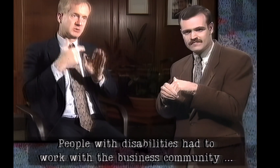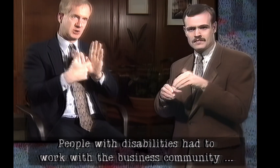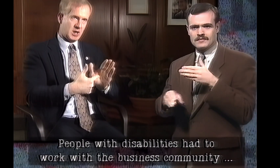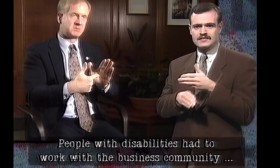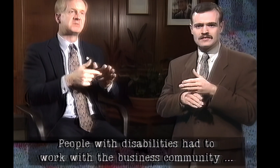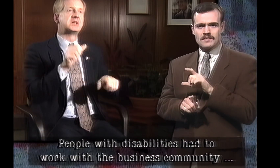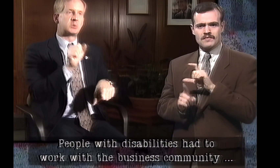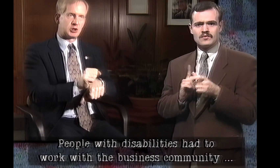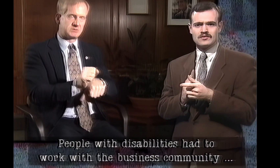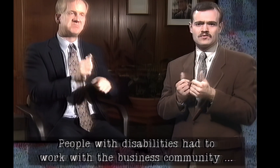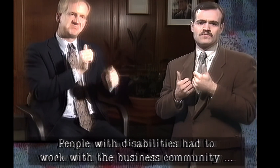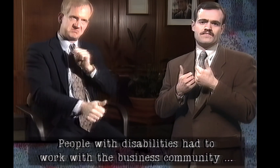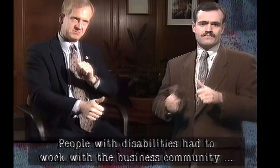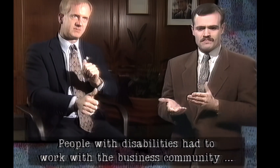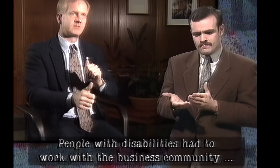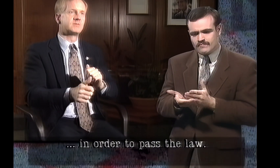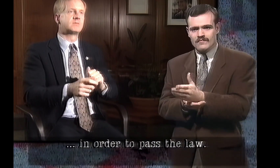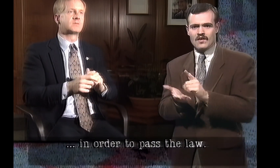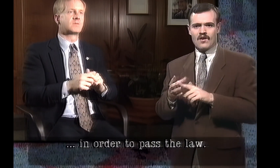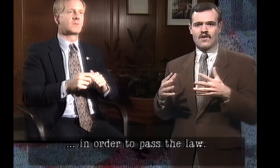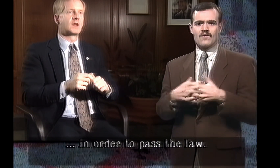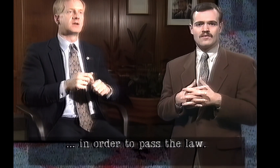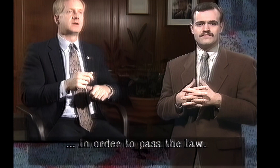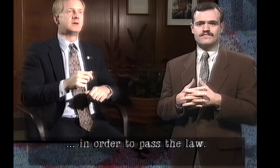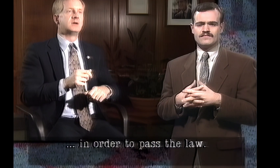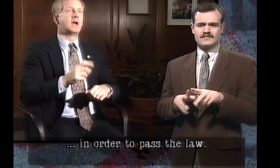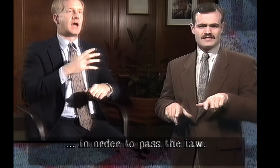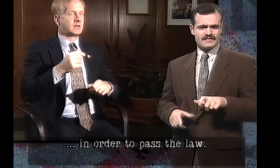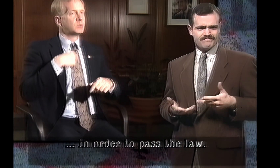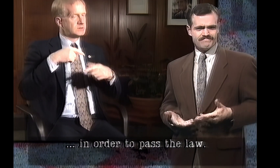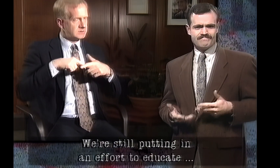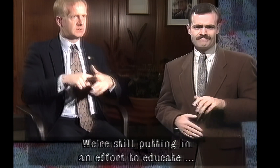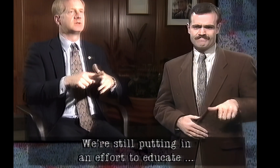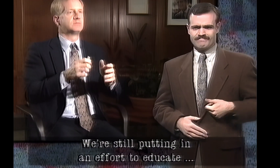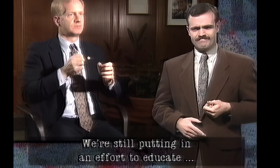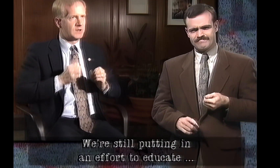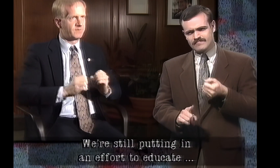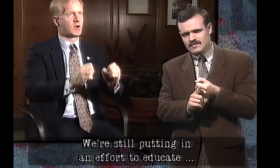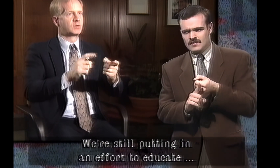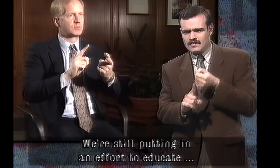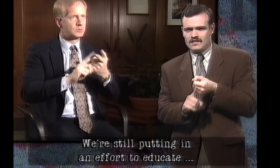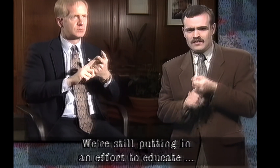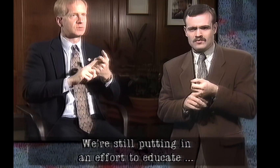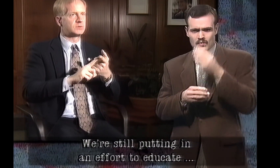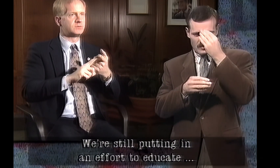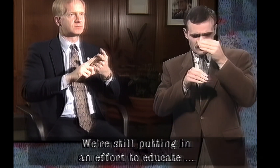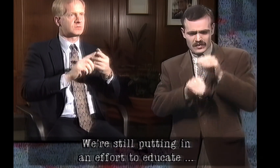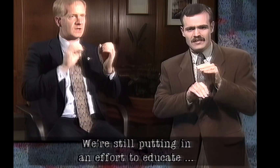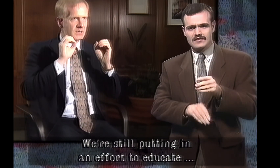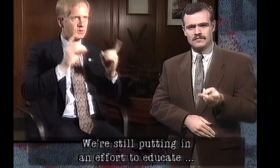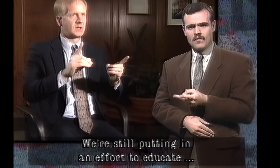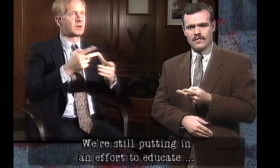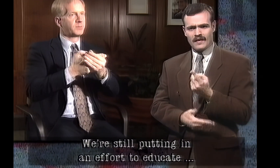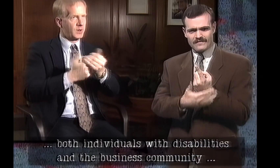with the business community in order to pass the law. And we're still putting in an effort